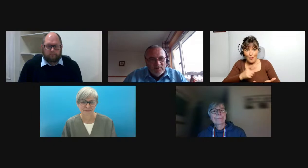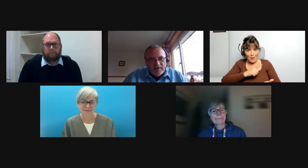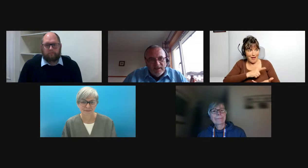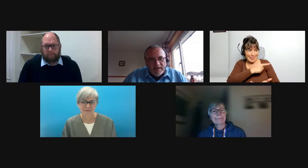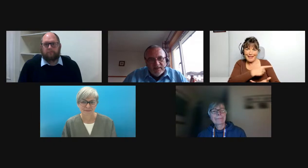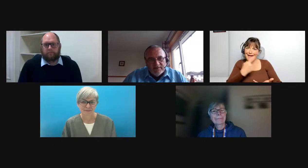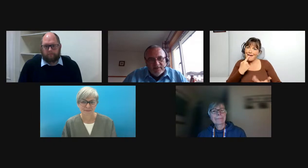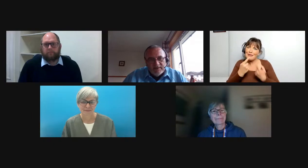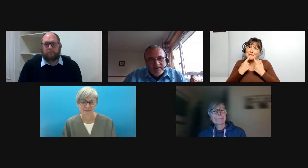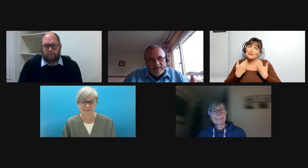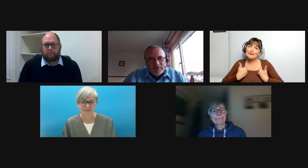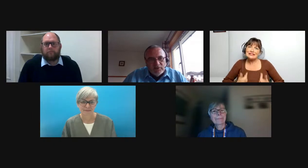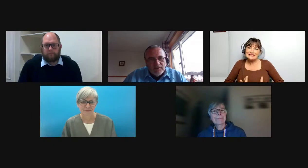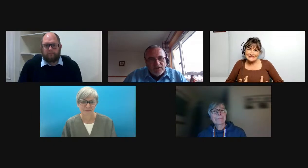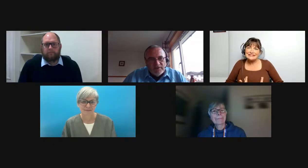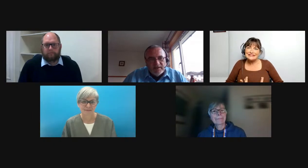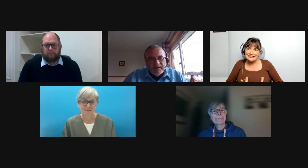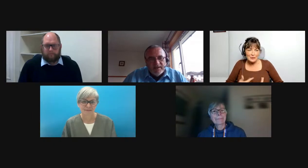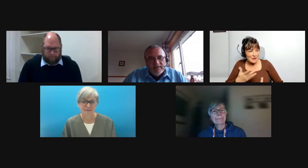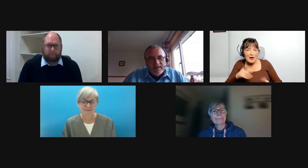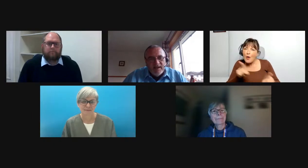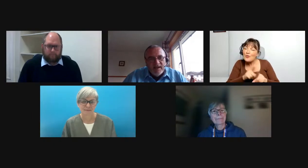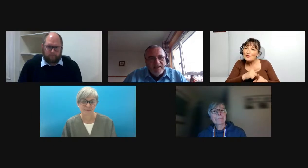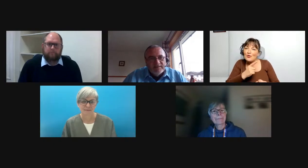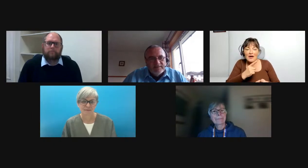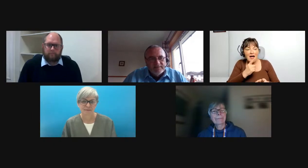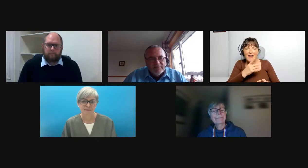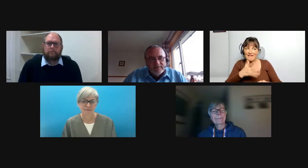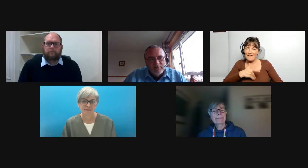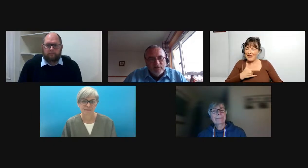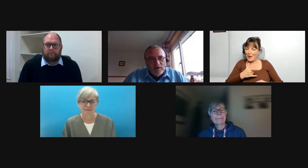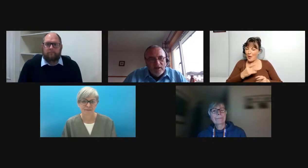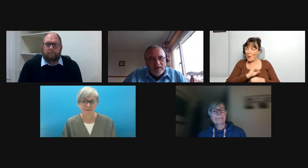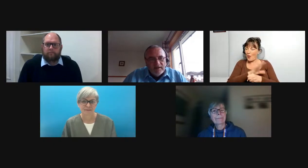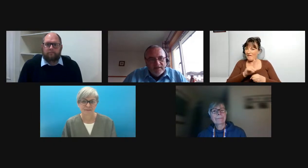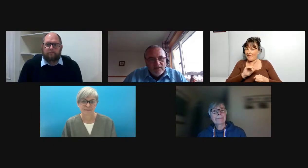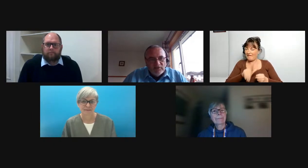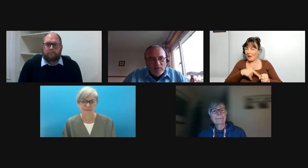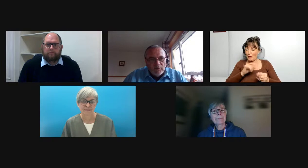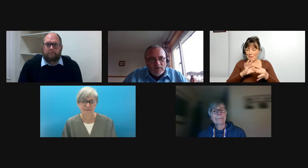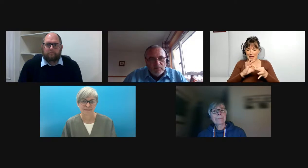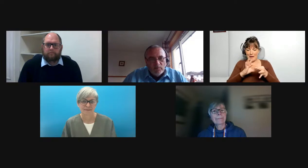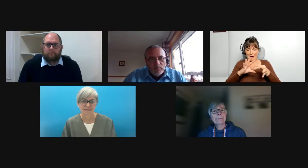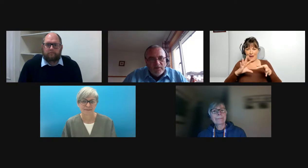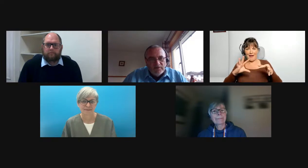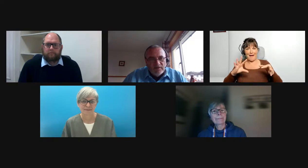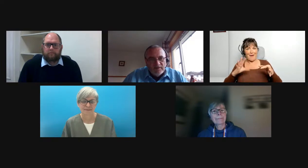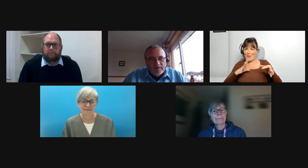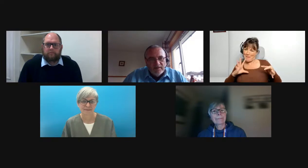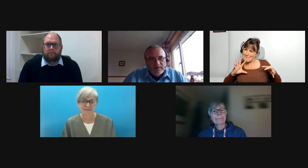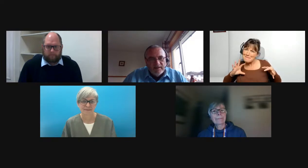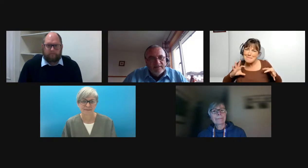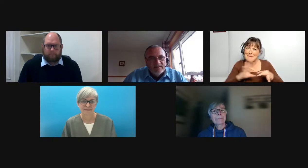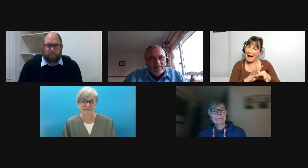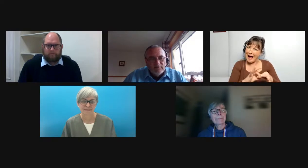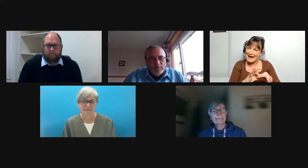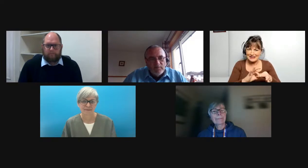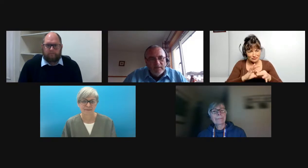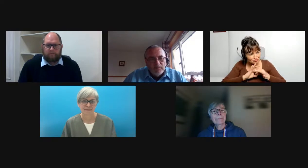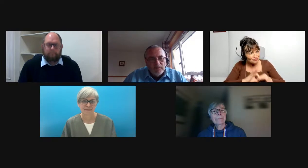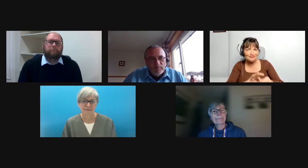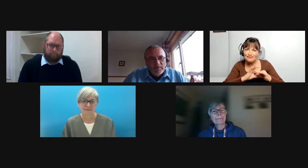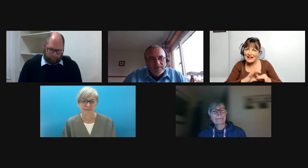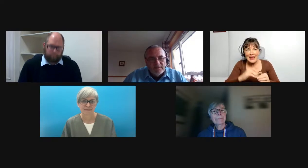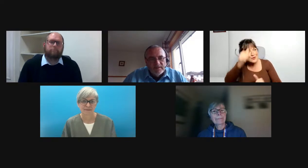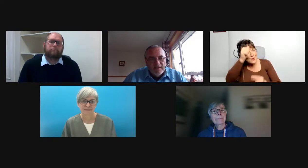can get to know each other again and to continue to work with each other and